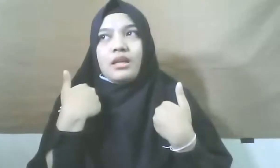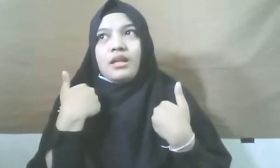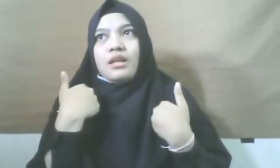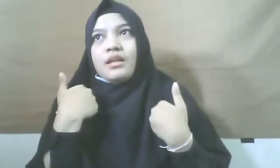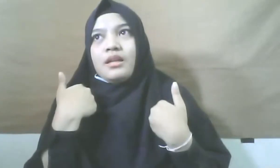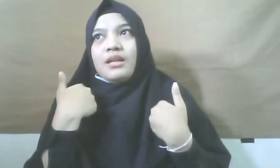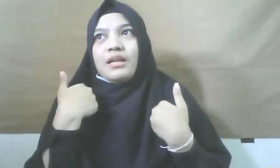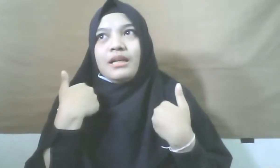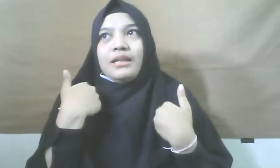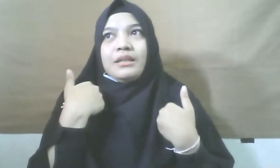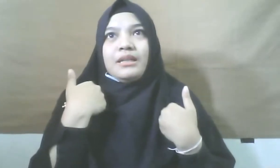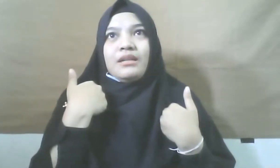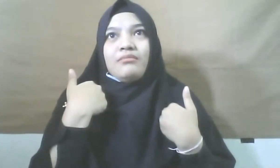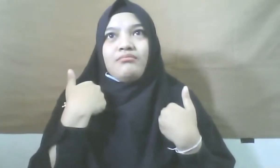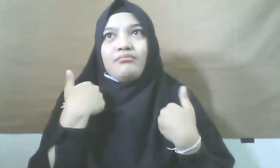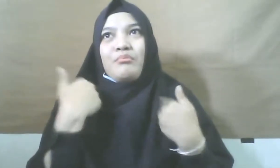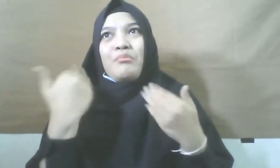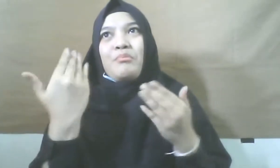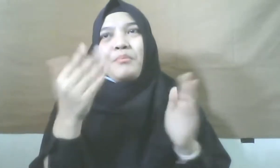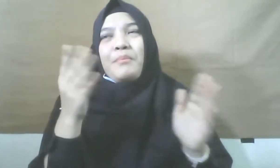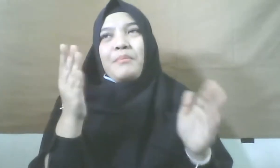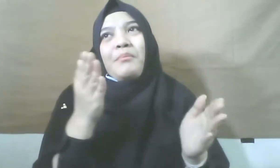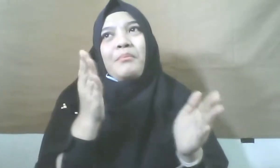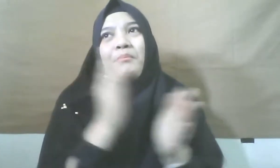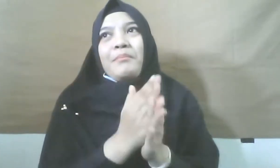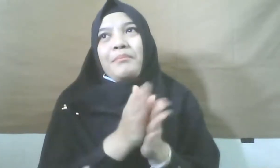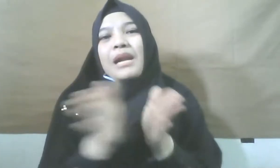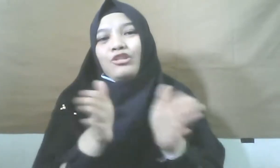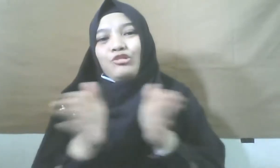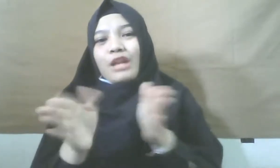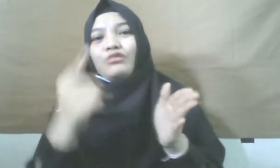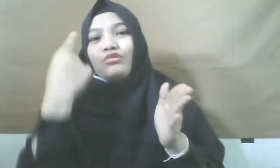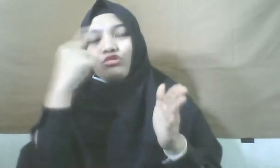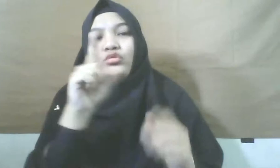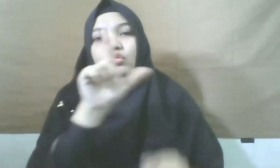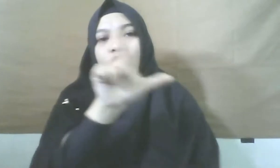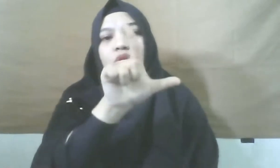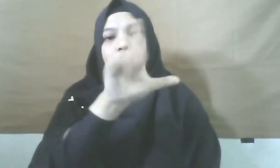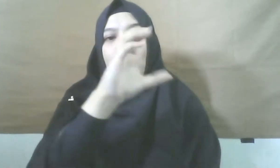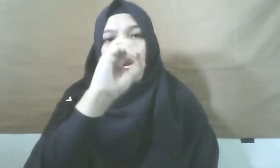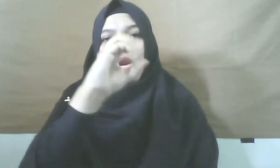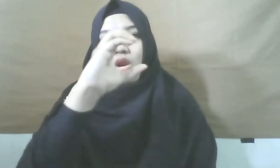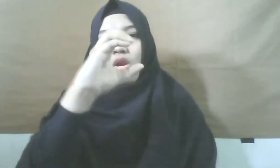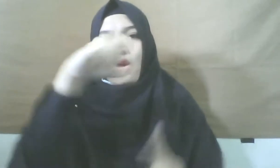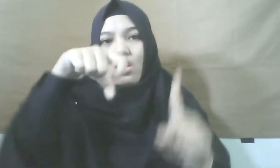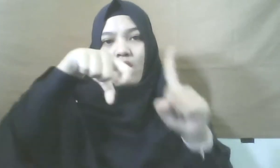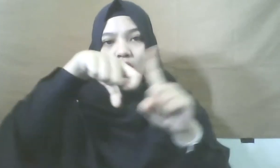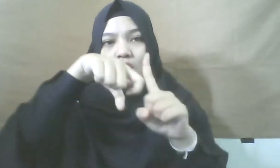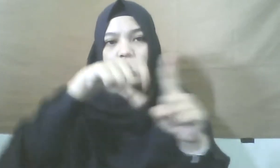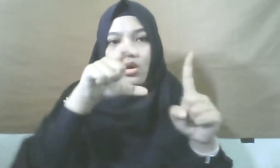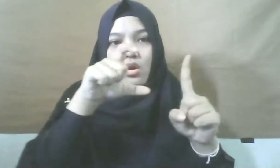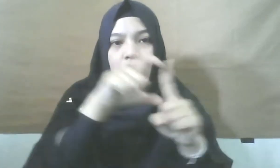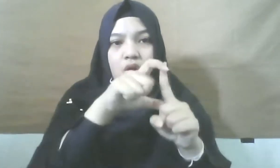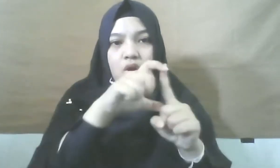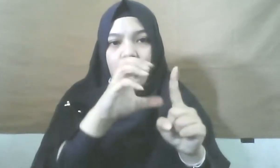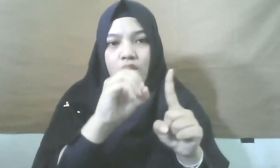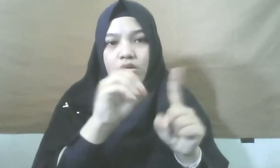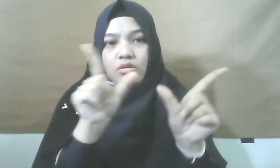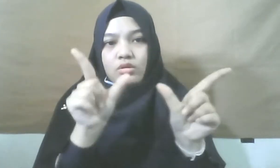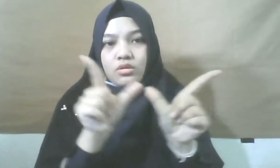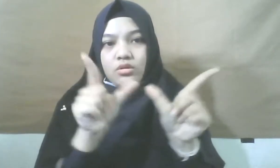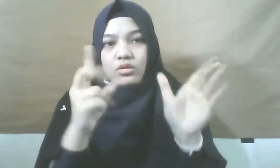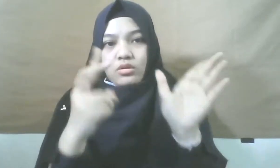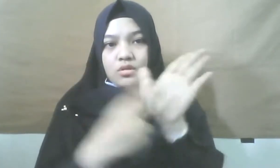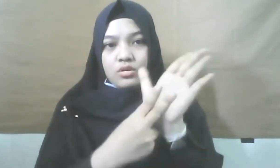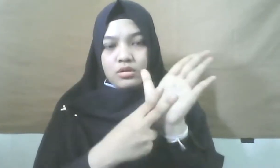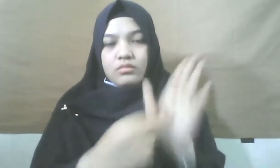So... where other people didn't do that, but he did at the first stage of lockdown of the